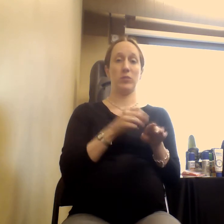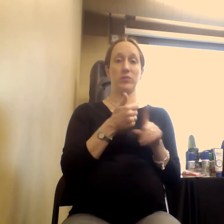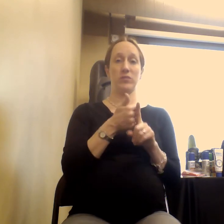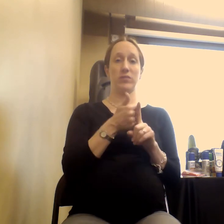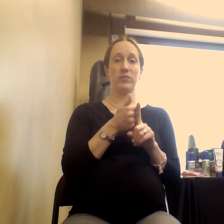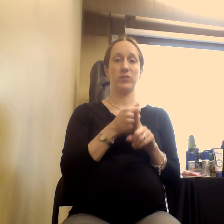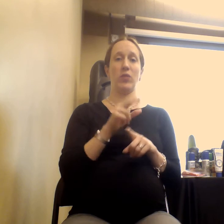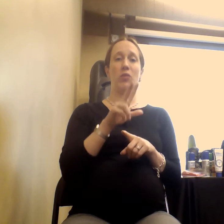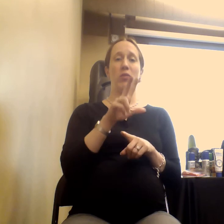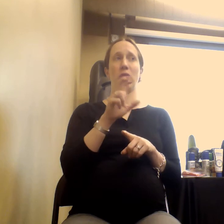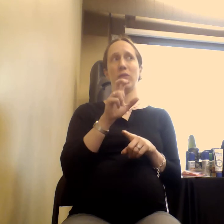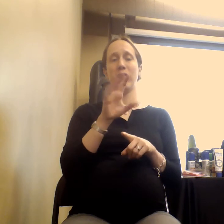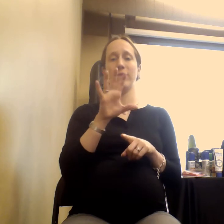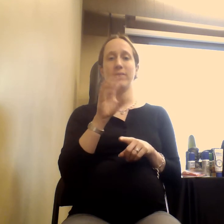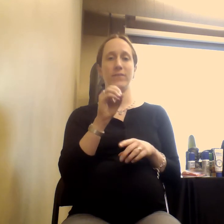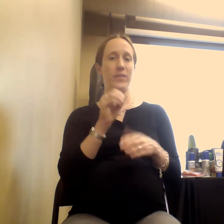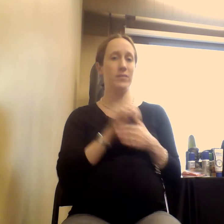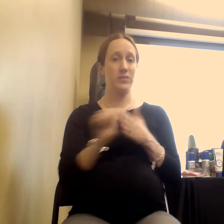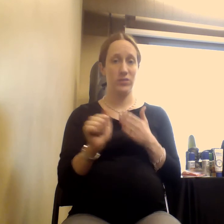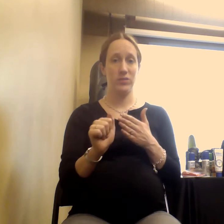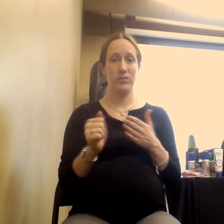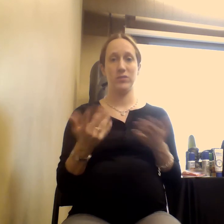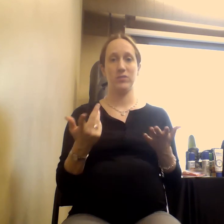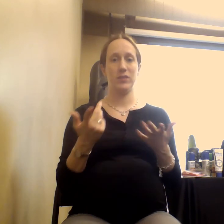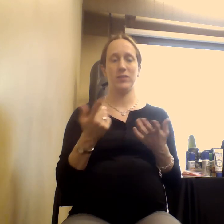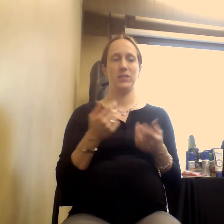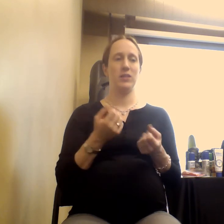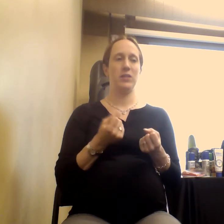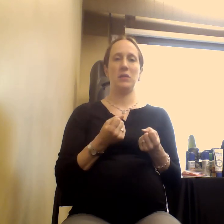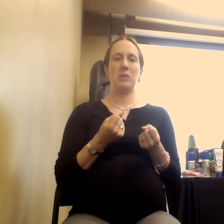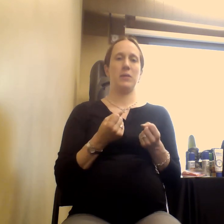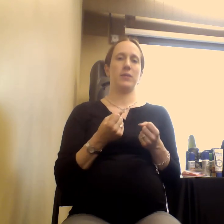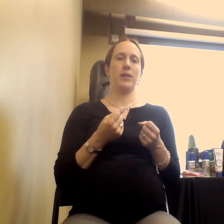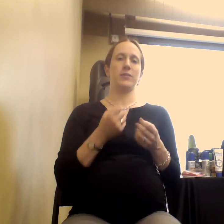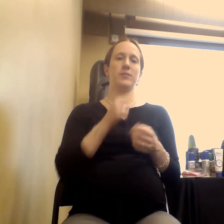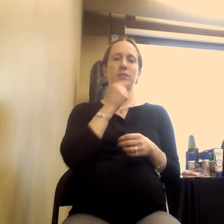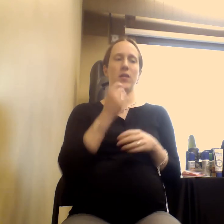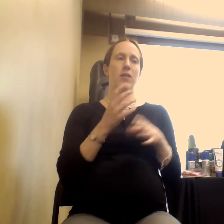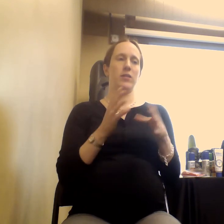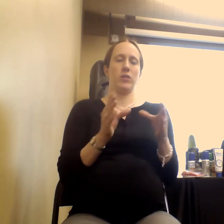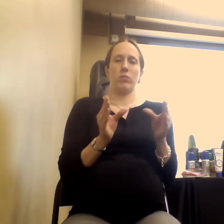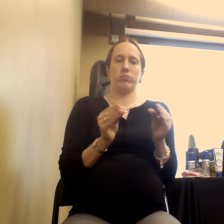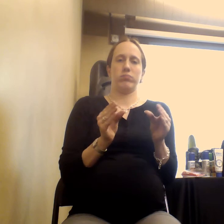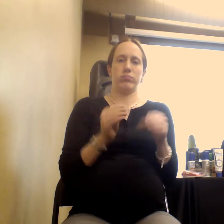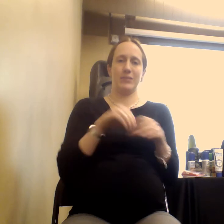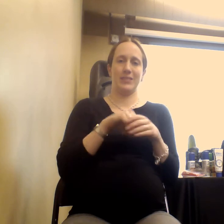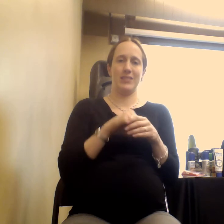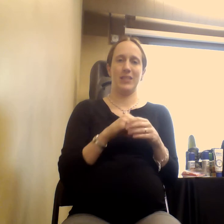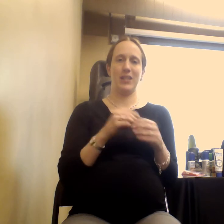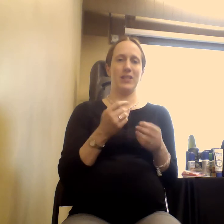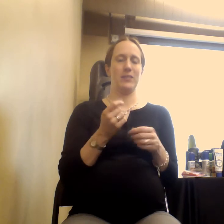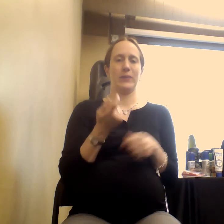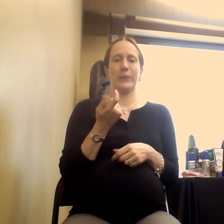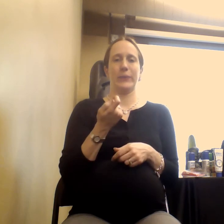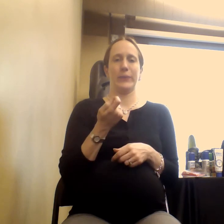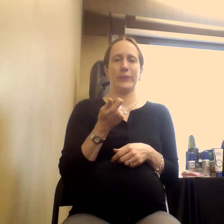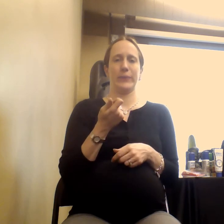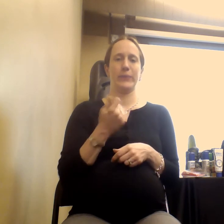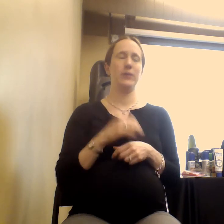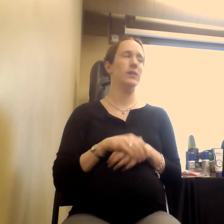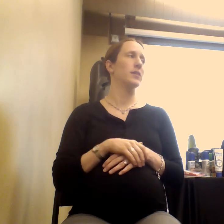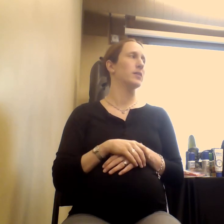of a boot. There's not as much cushion here. What you're paying for is that Windsor stitching along the side, which